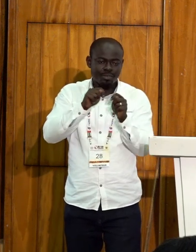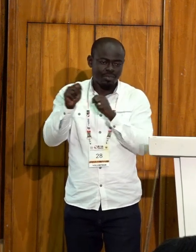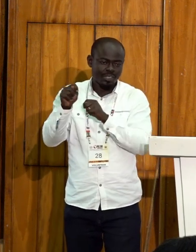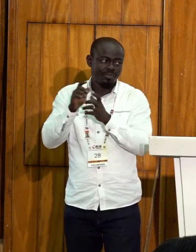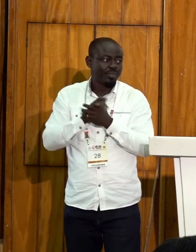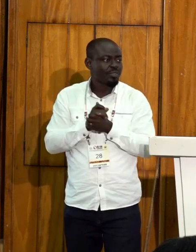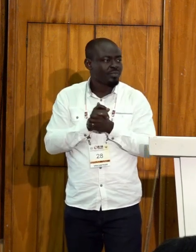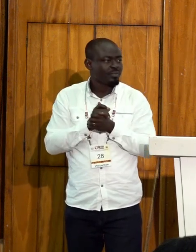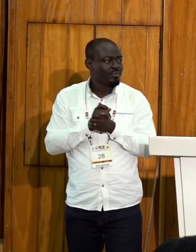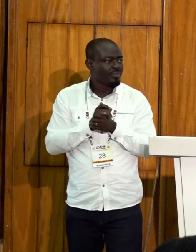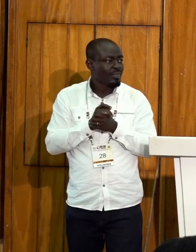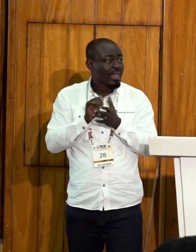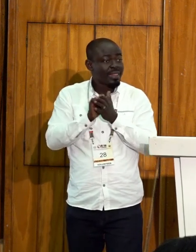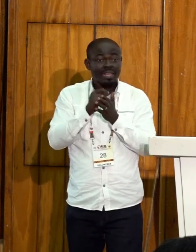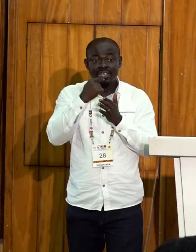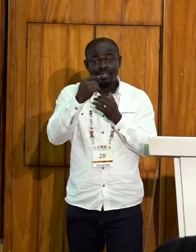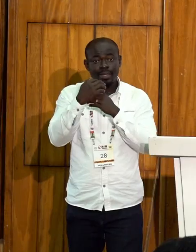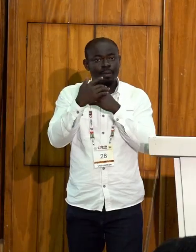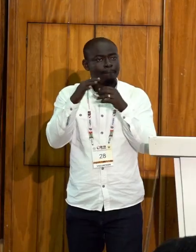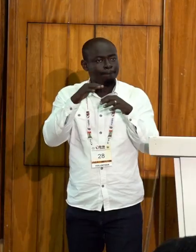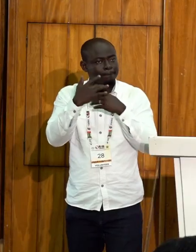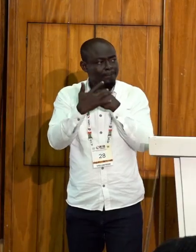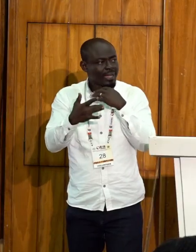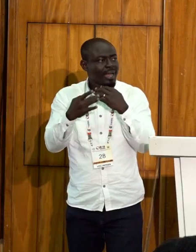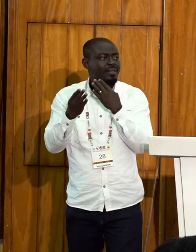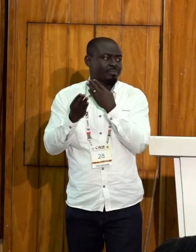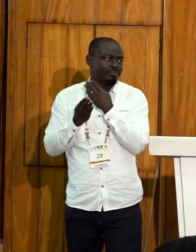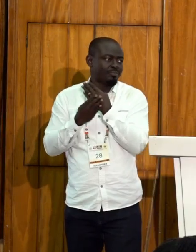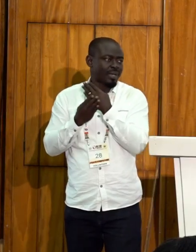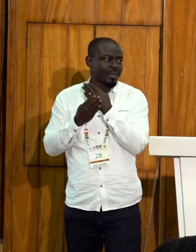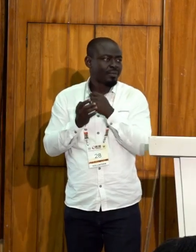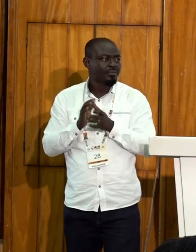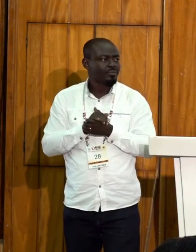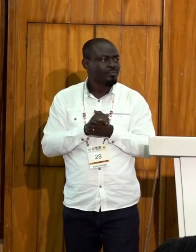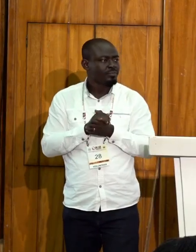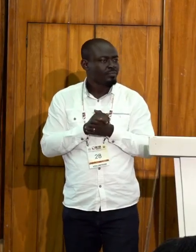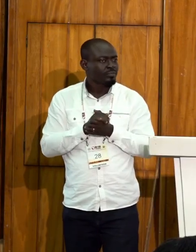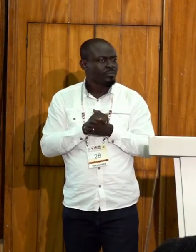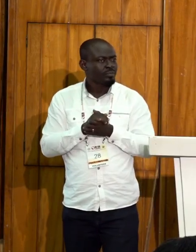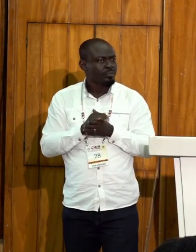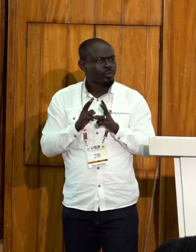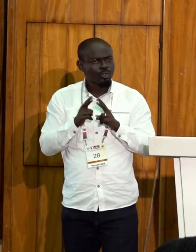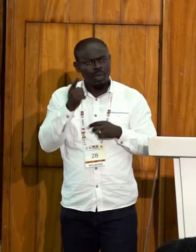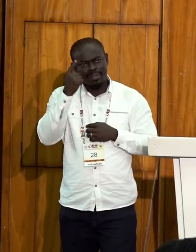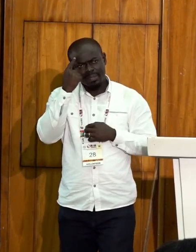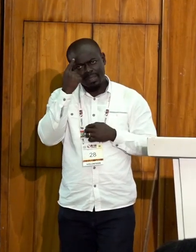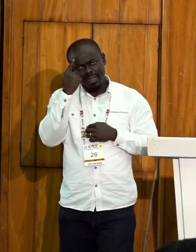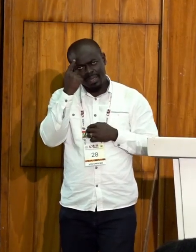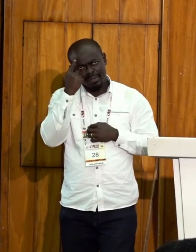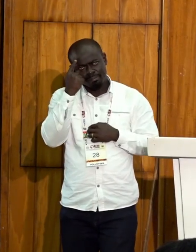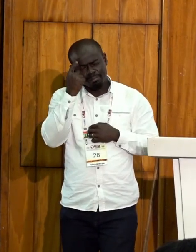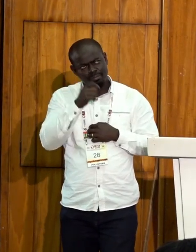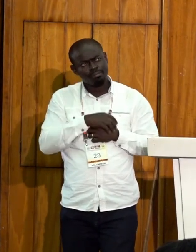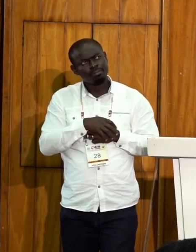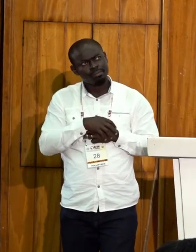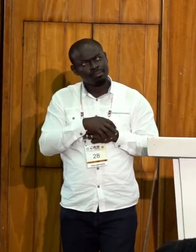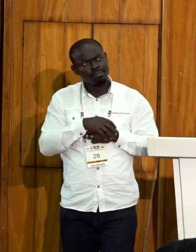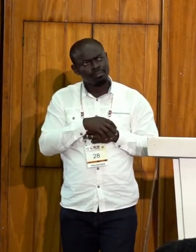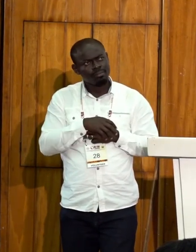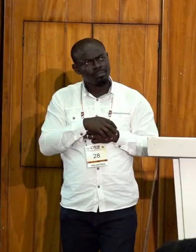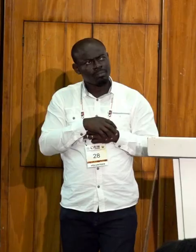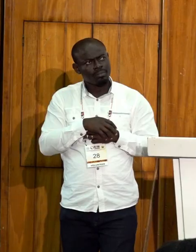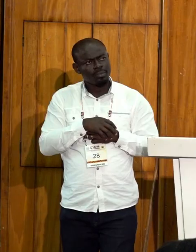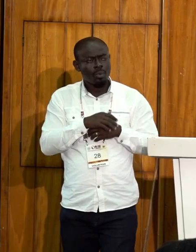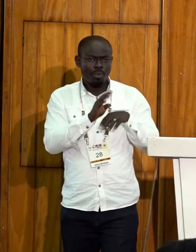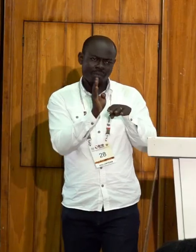normally called blood banks. So I started thinking through it and said, we